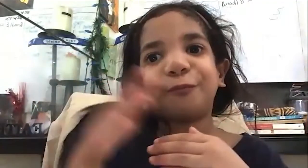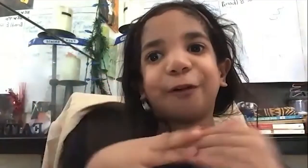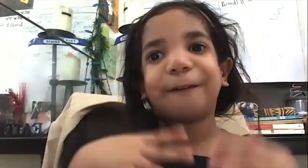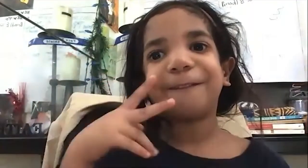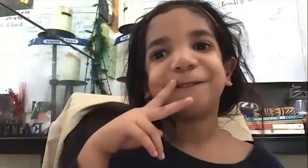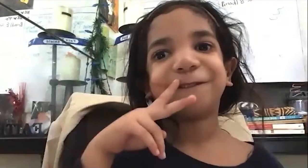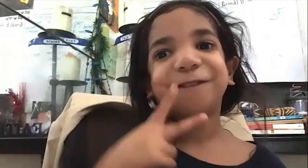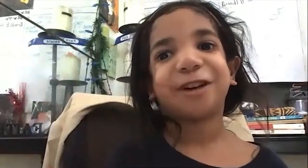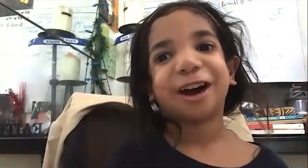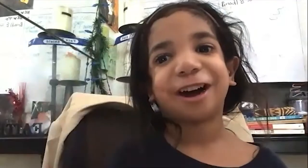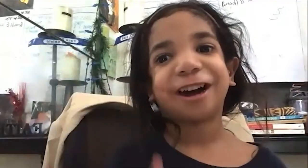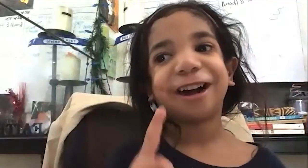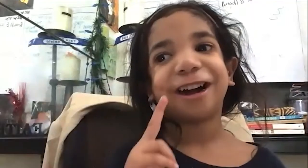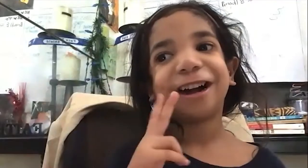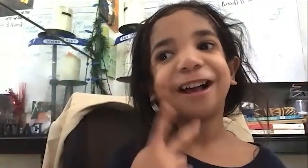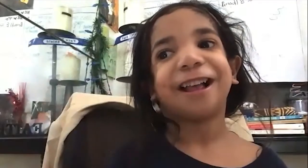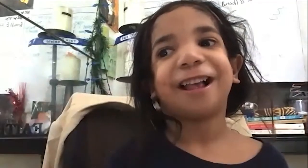fall out.